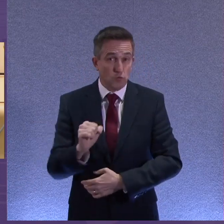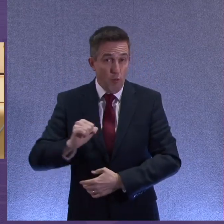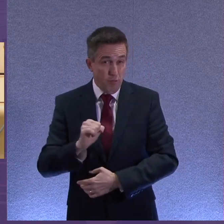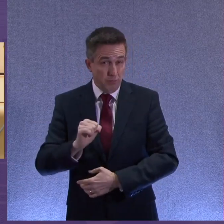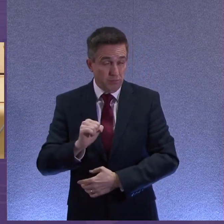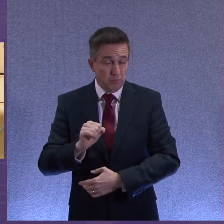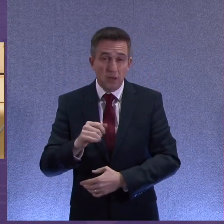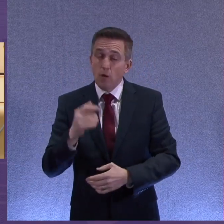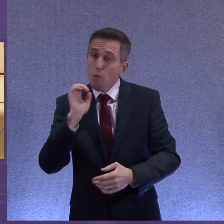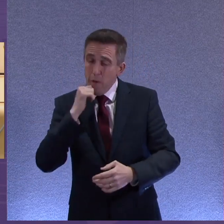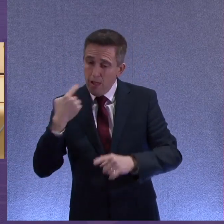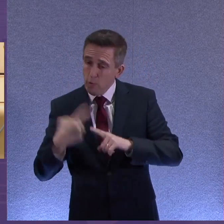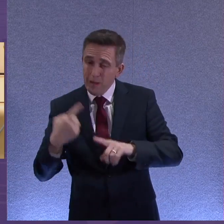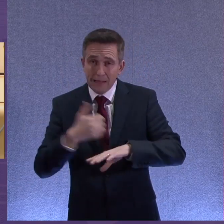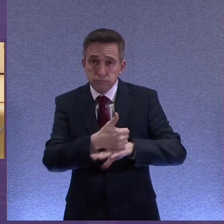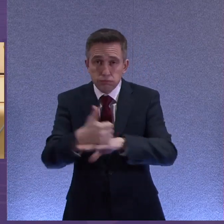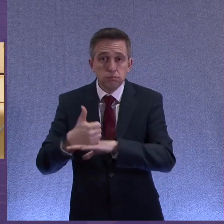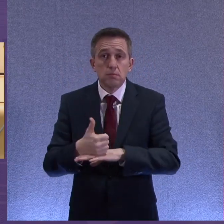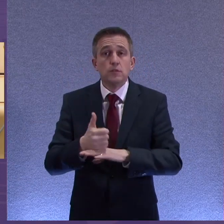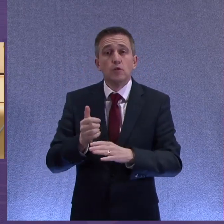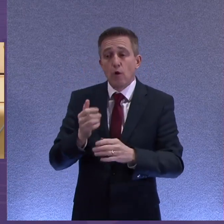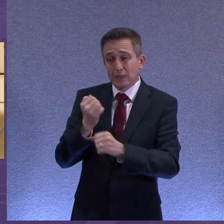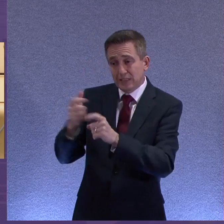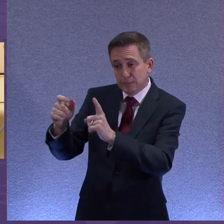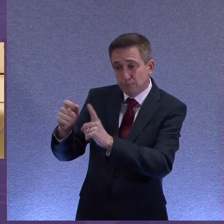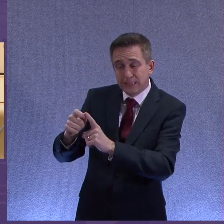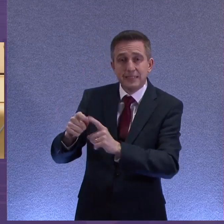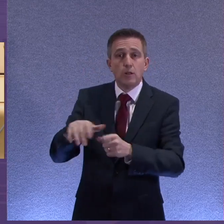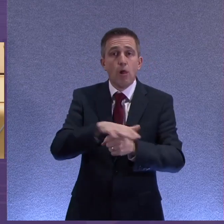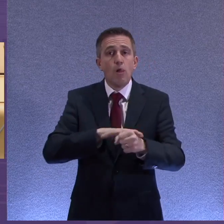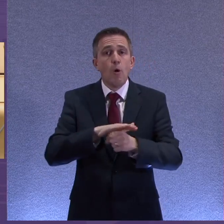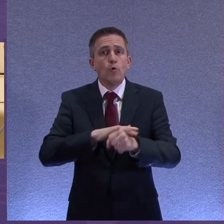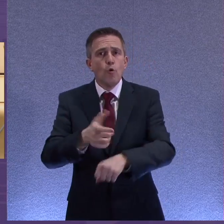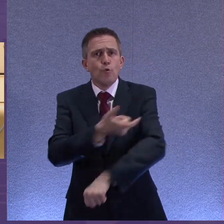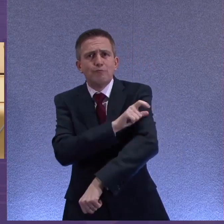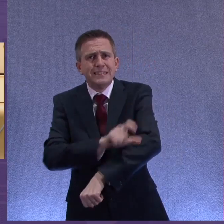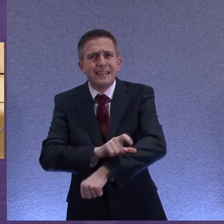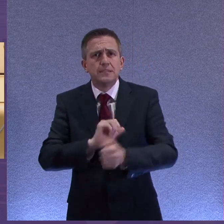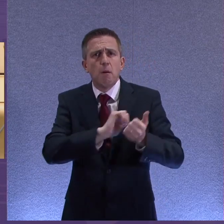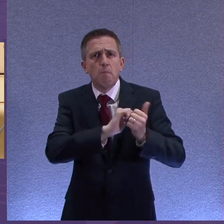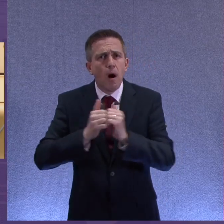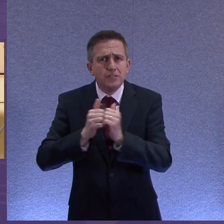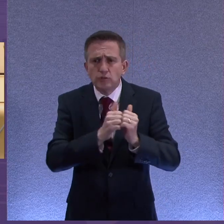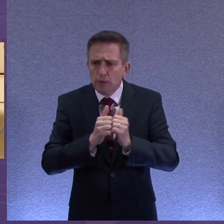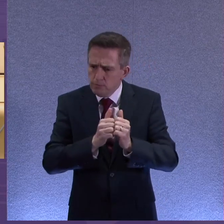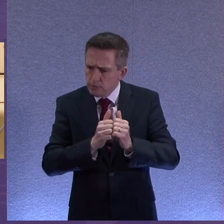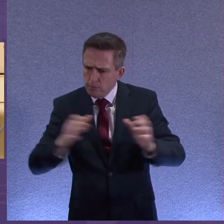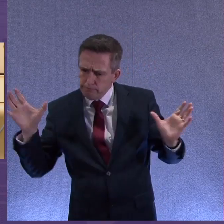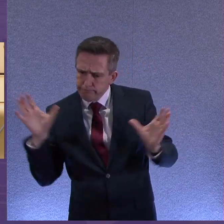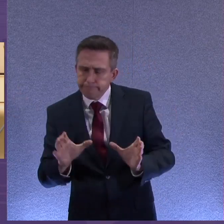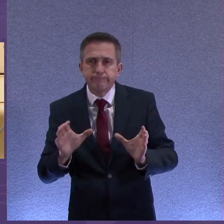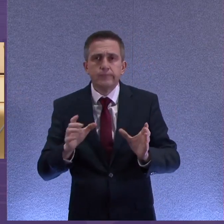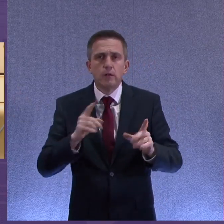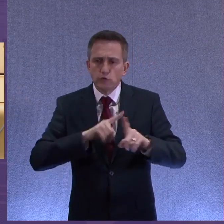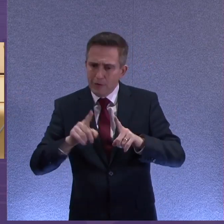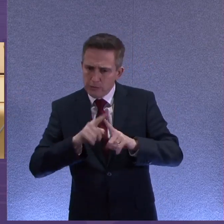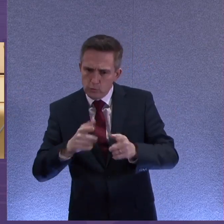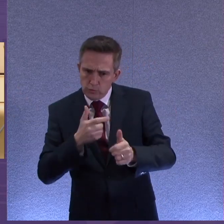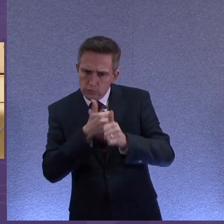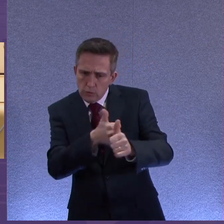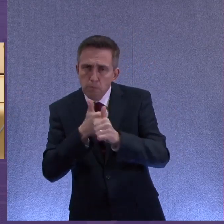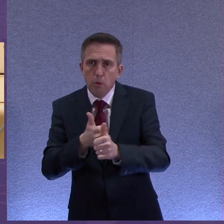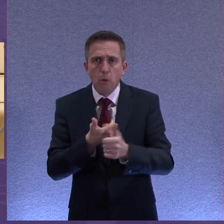possible. Working through GPs and local resilience partnerships, we will provide help with managing medical